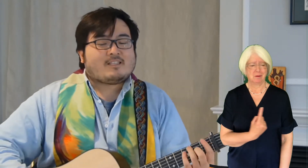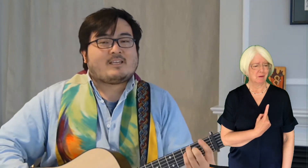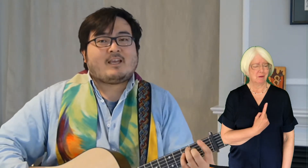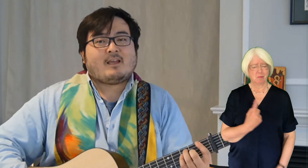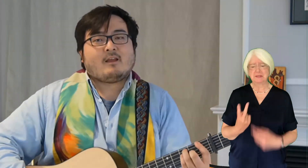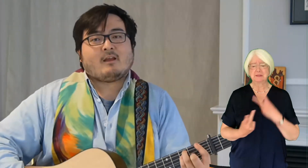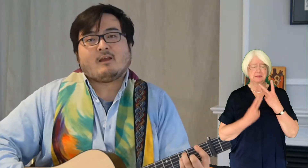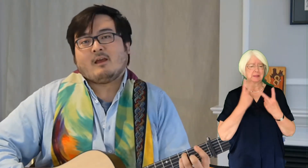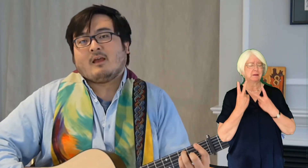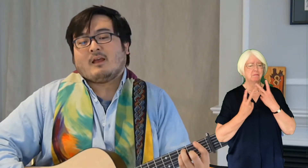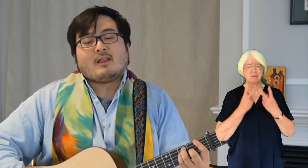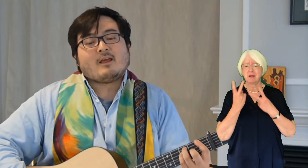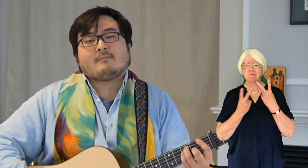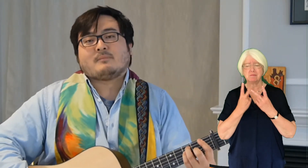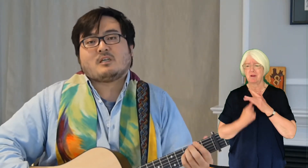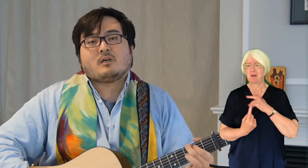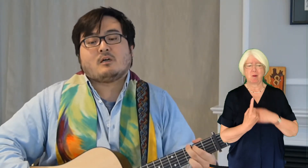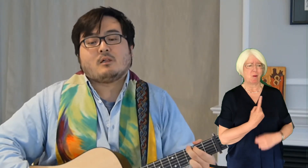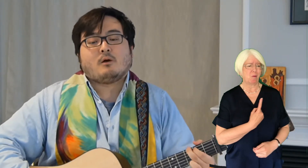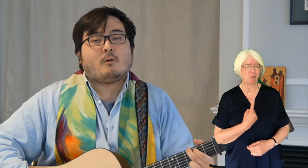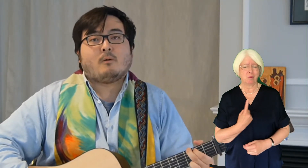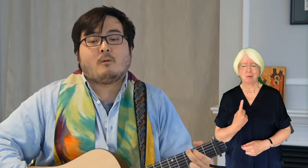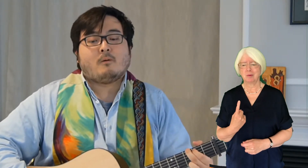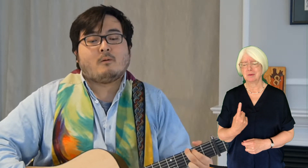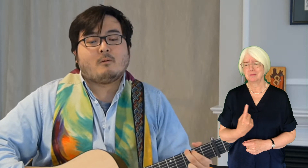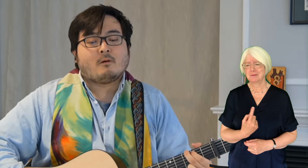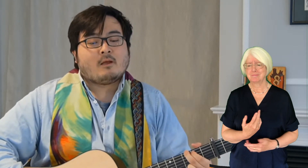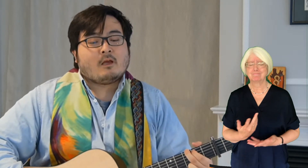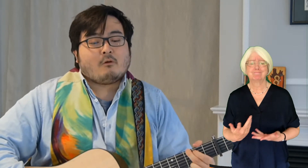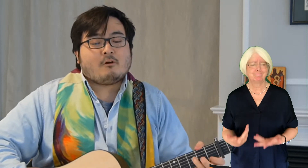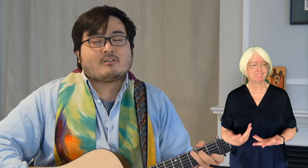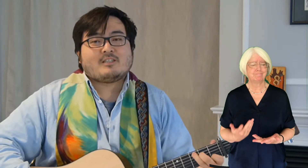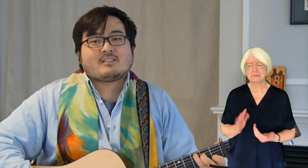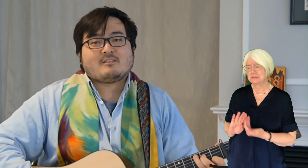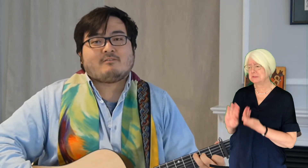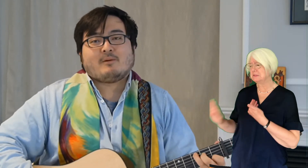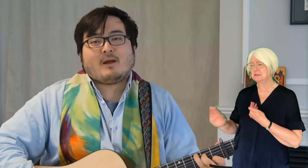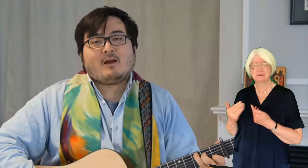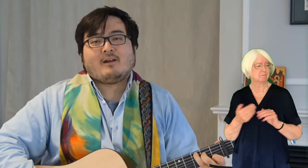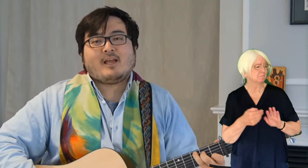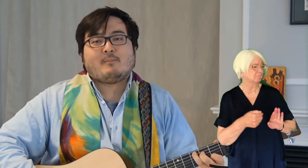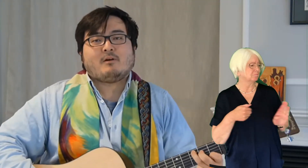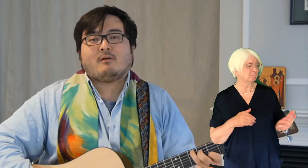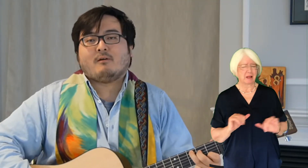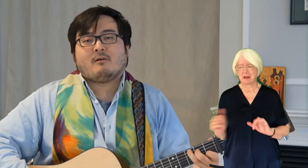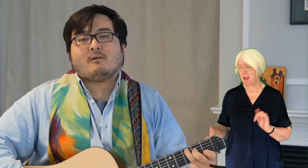we sing the hymns alone. We're distant from our